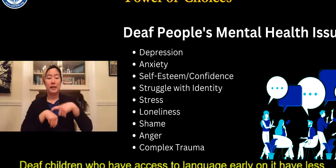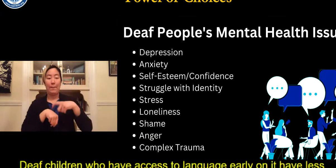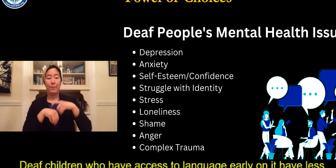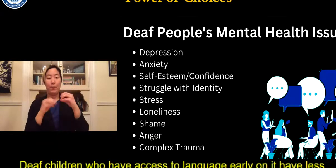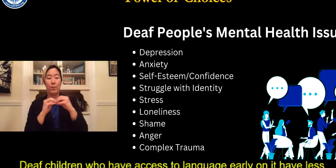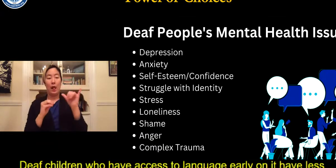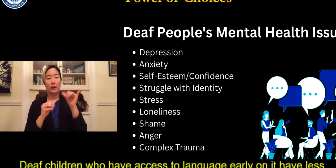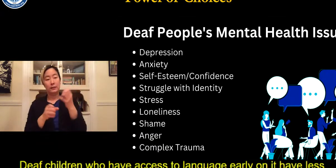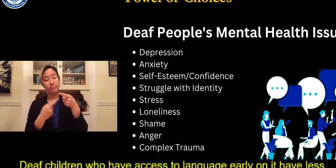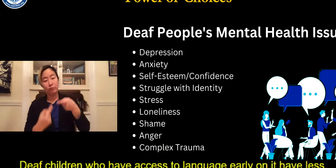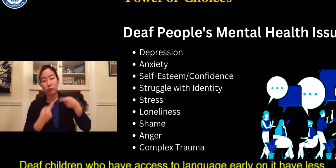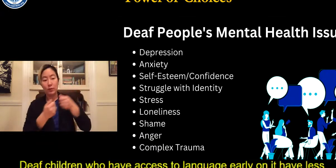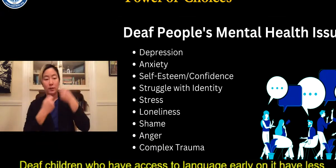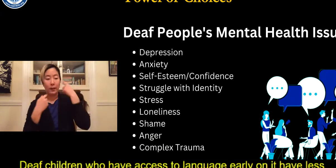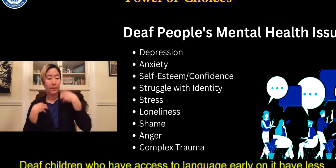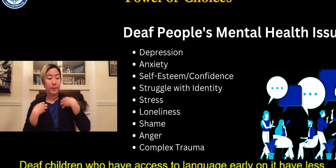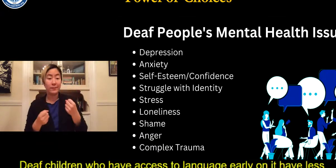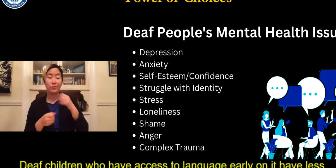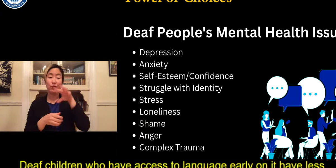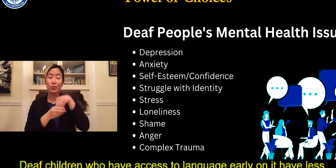That has been proven by research